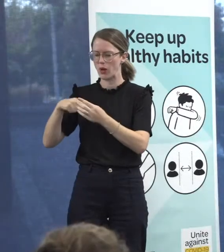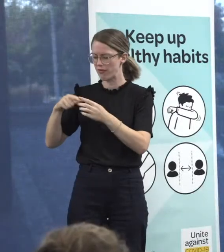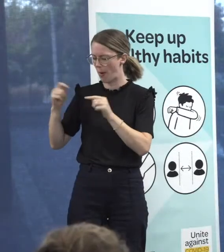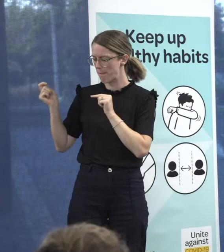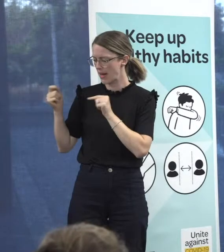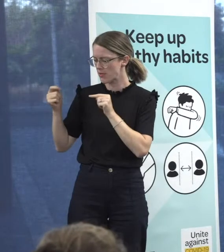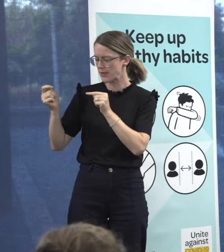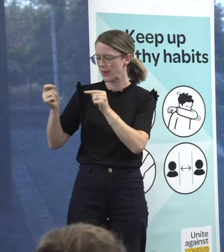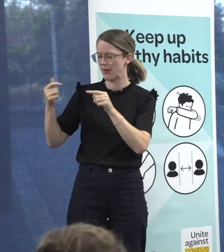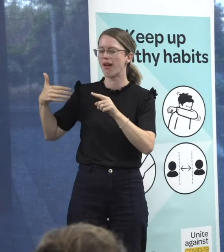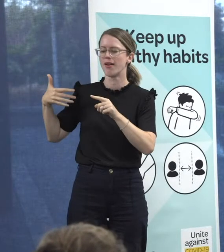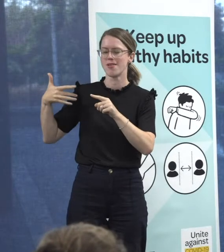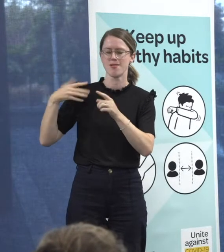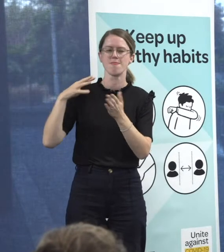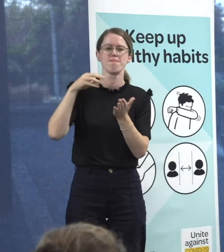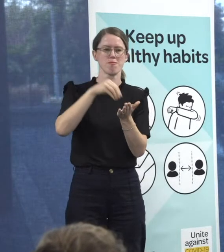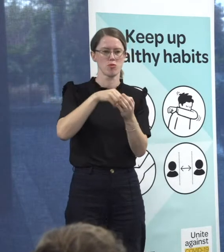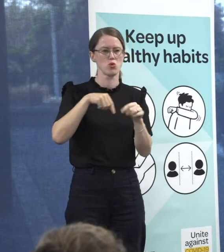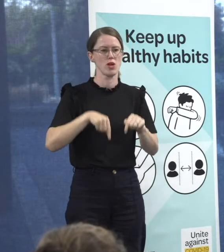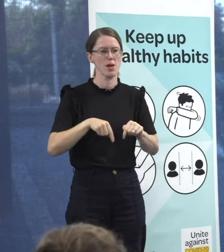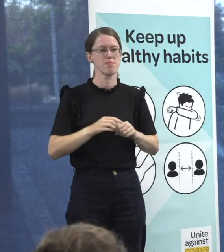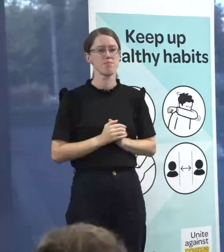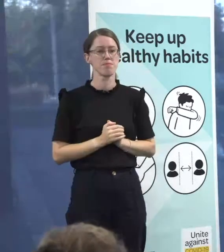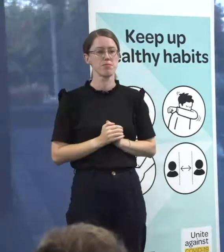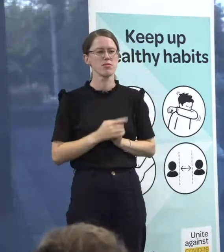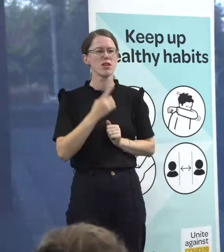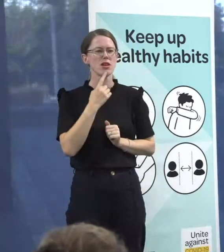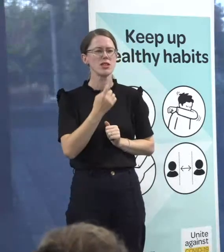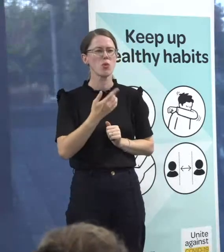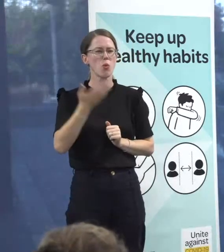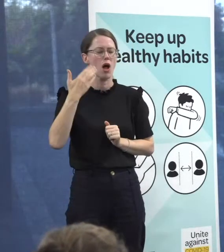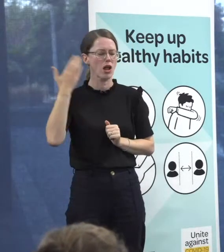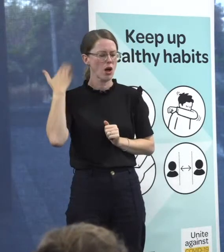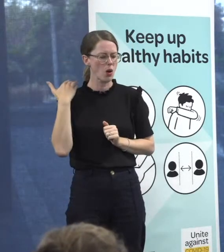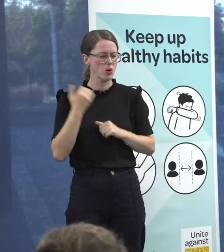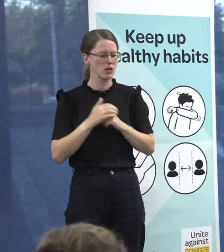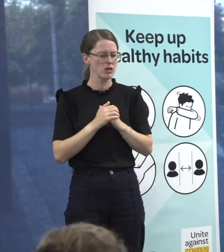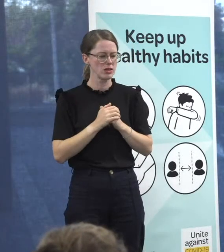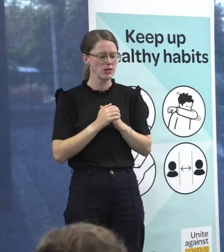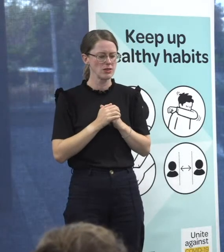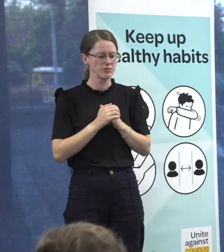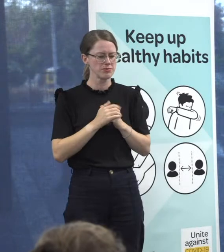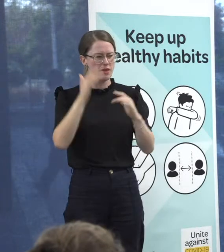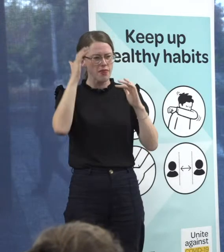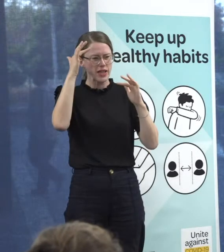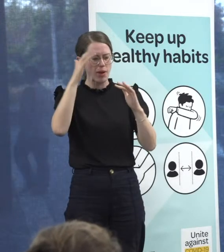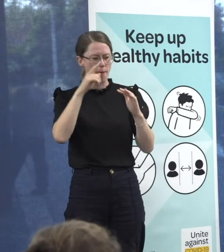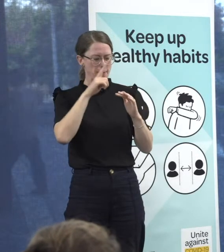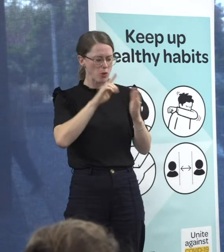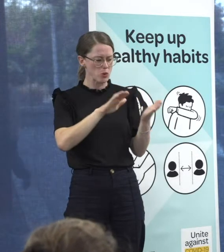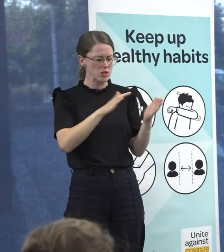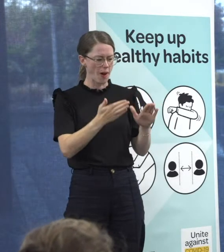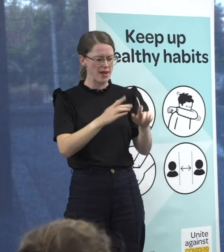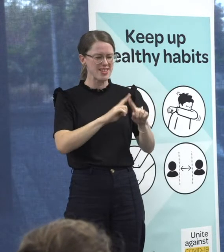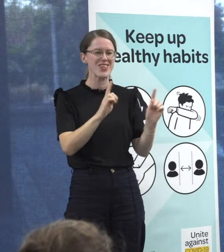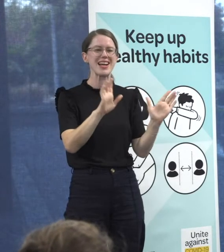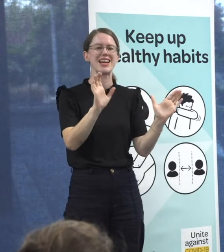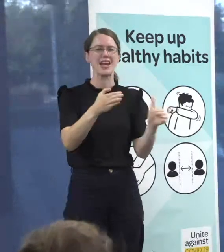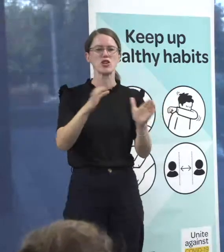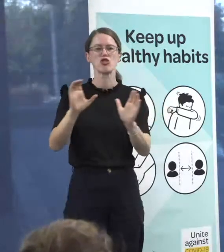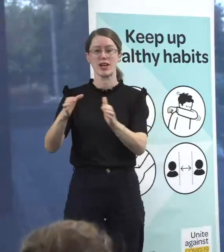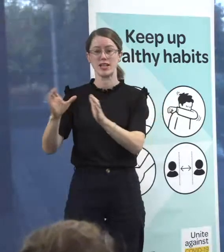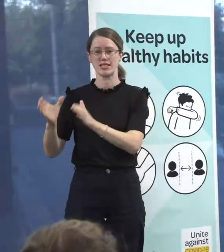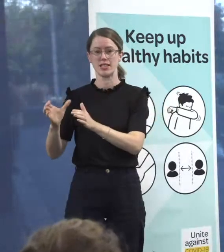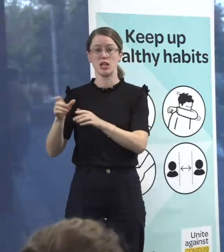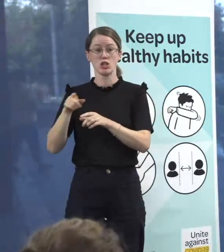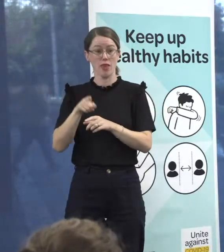and months. I mentioned a couple of weeks ago that we're also looking at how those deaths are categorised, and we're very nearly